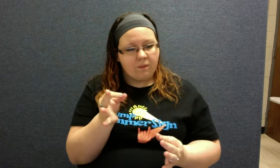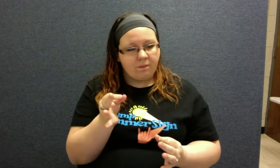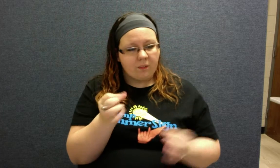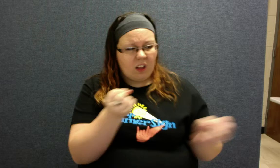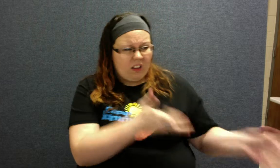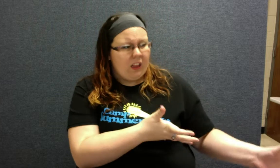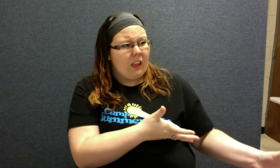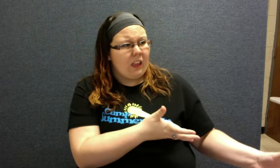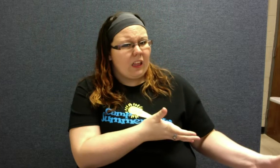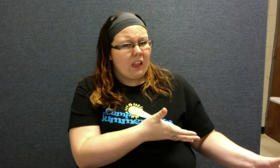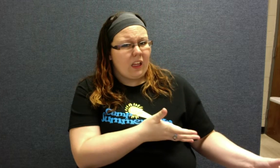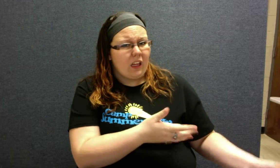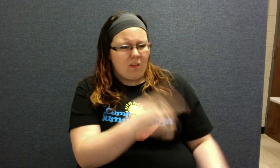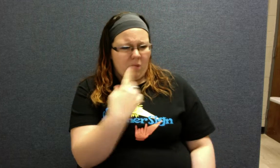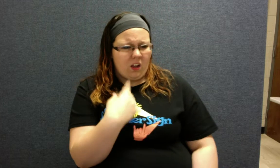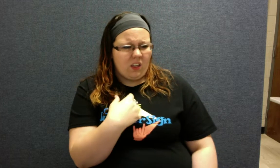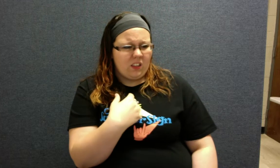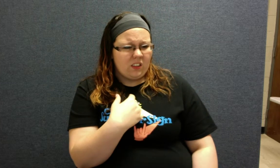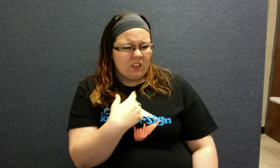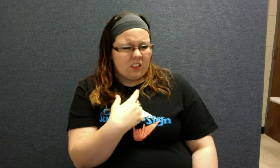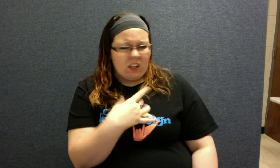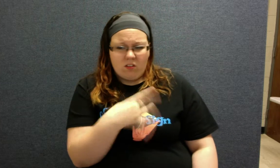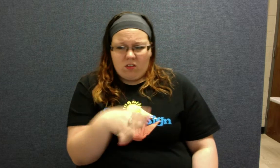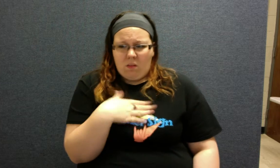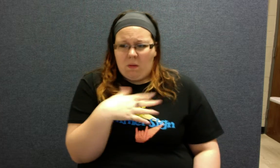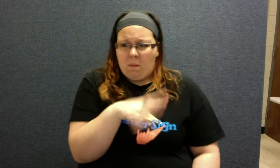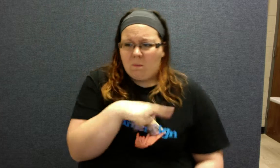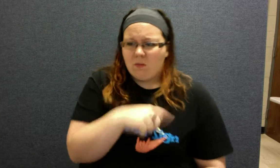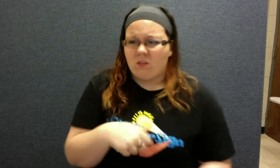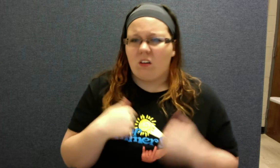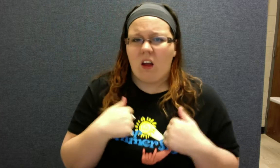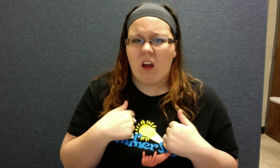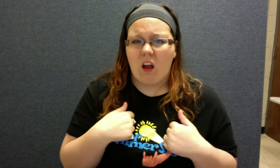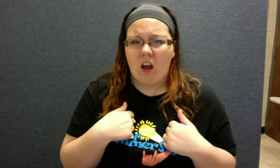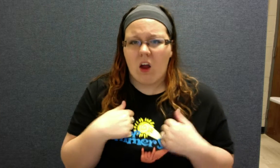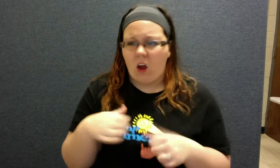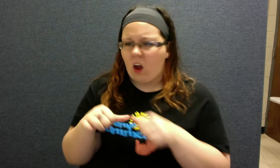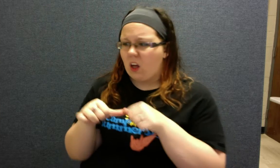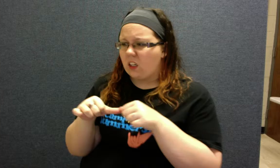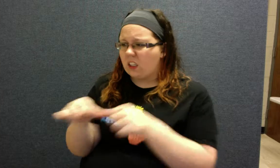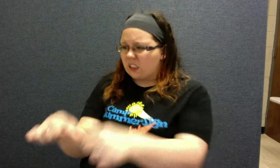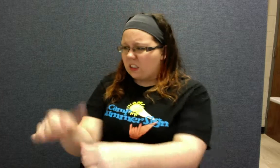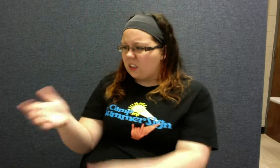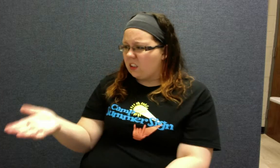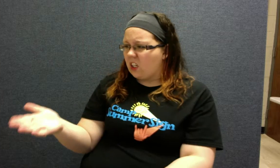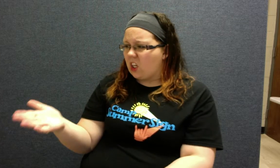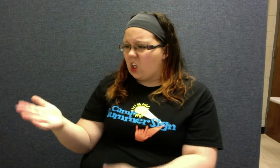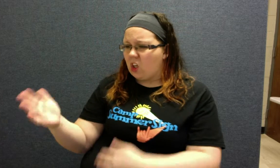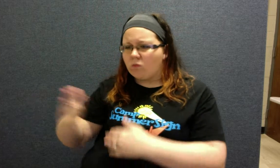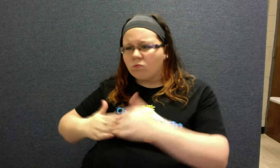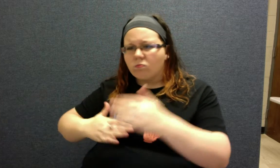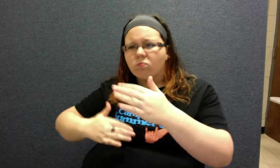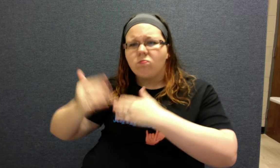because I'm tired of my personal life sucking, or am I going to continue trying to build myself into a more important position that